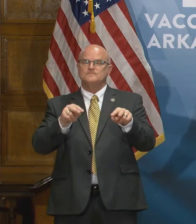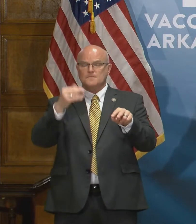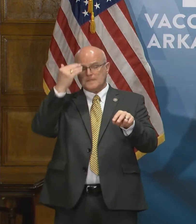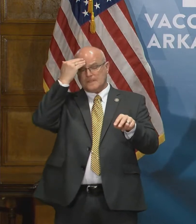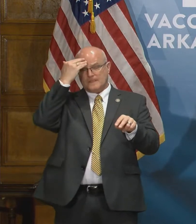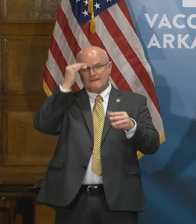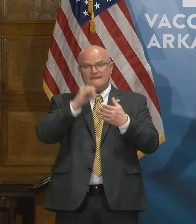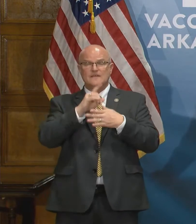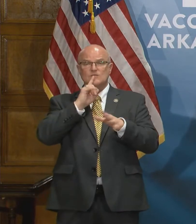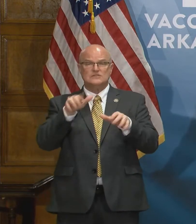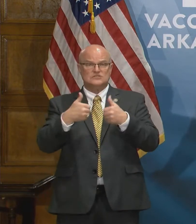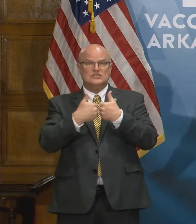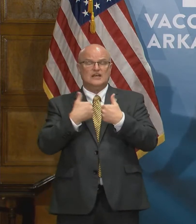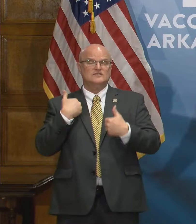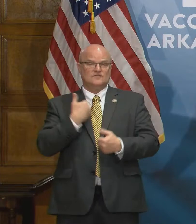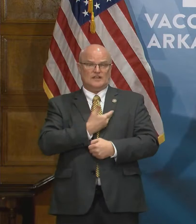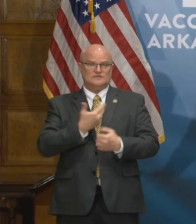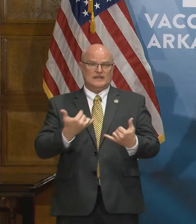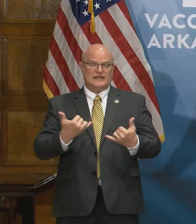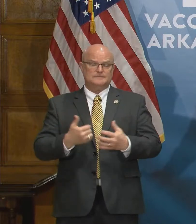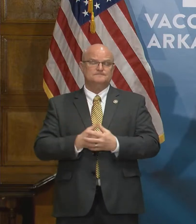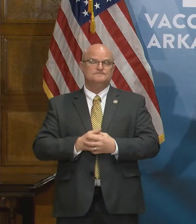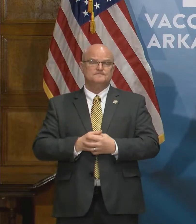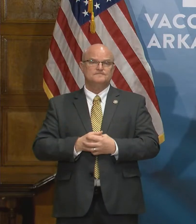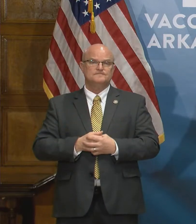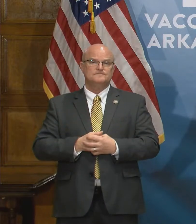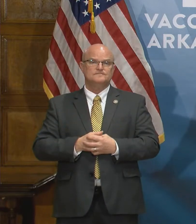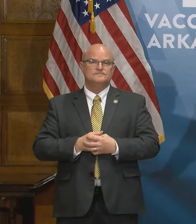know that that is a real challenge for Arkansans.